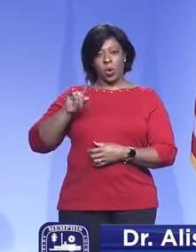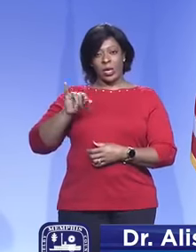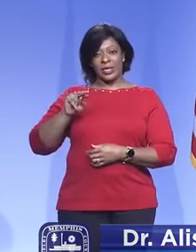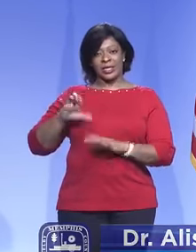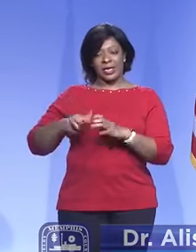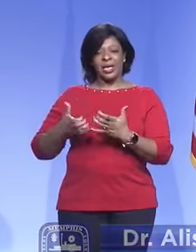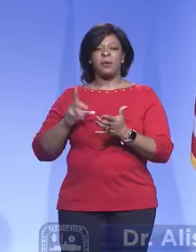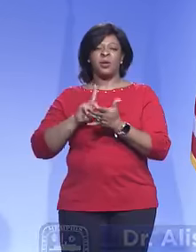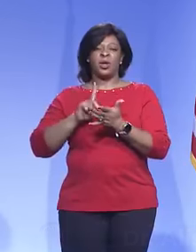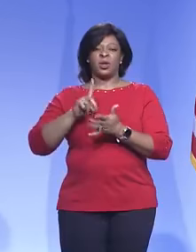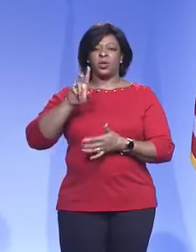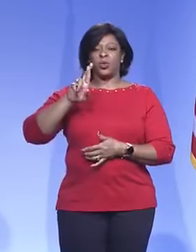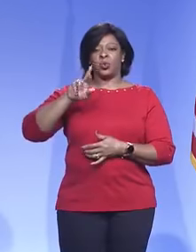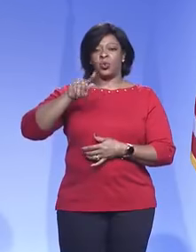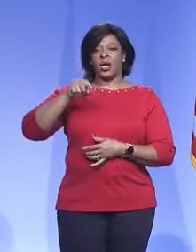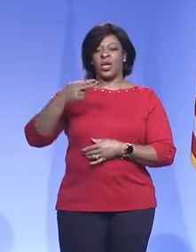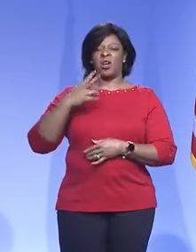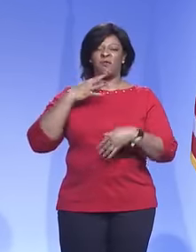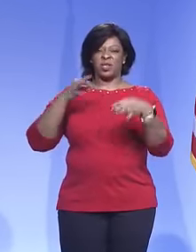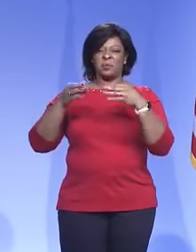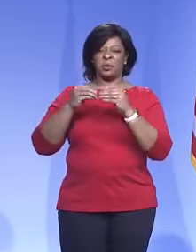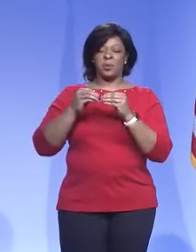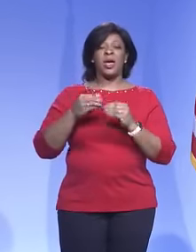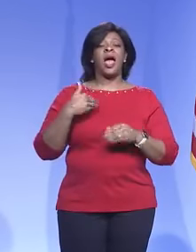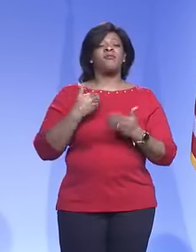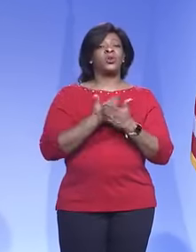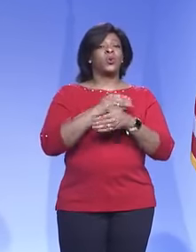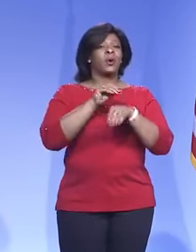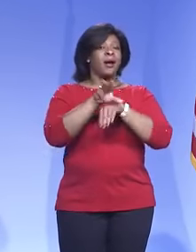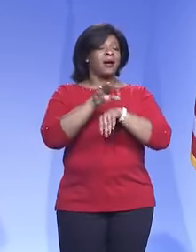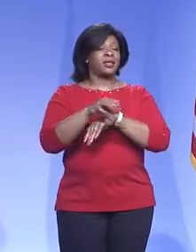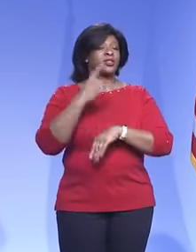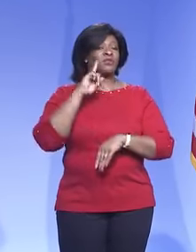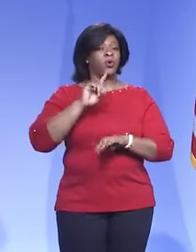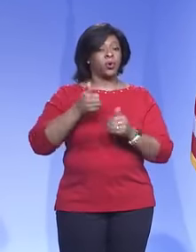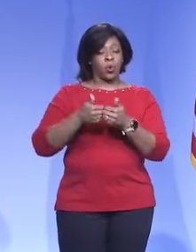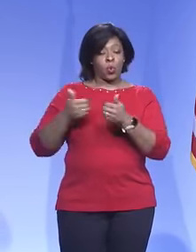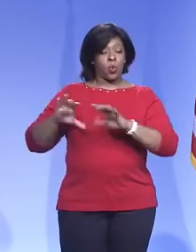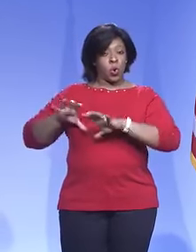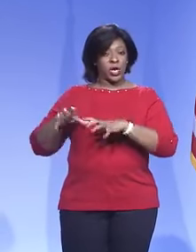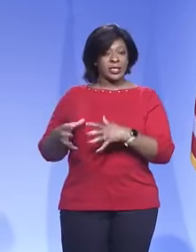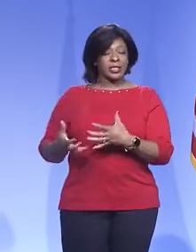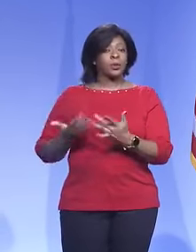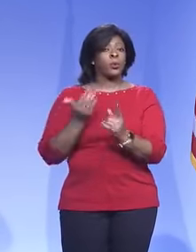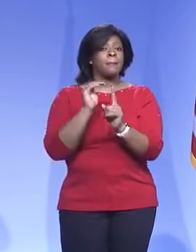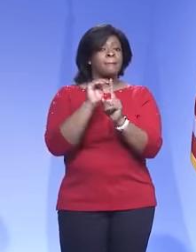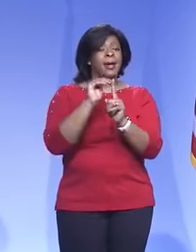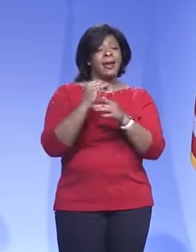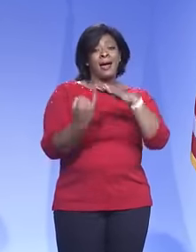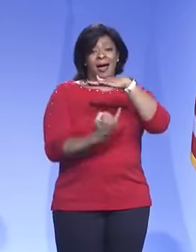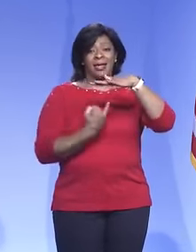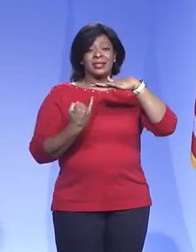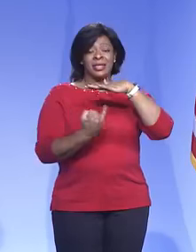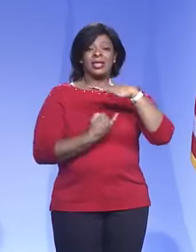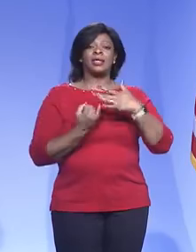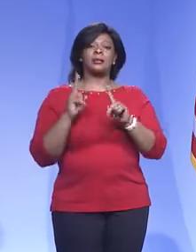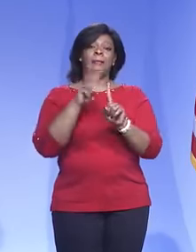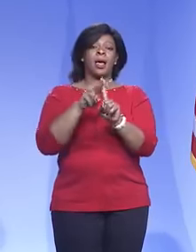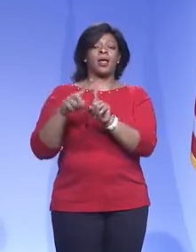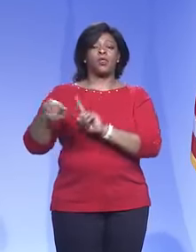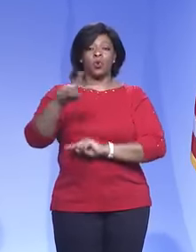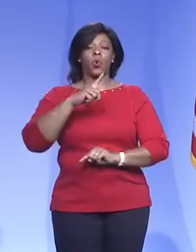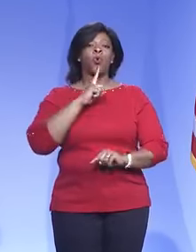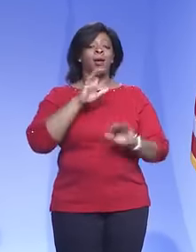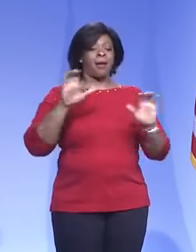this in more detail. There is new guidance for quarantine, and a reminder that isolation applies to those who